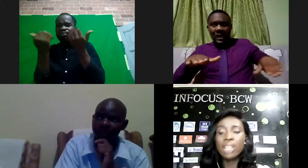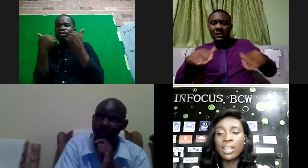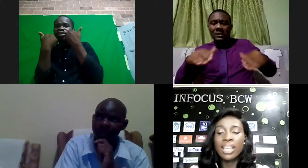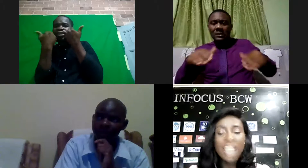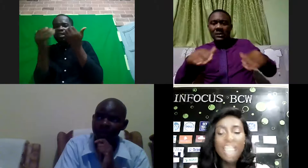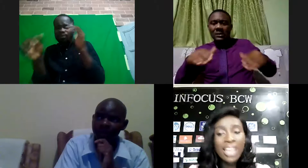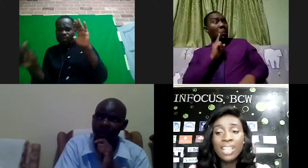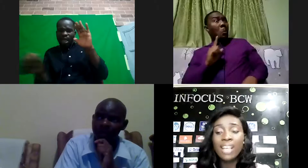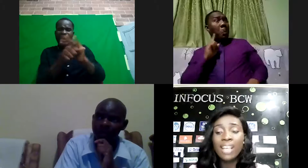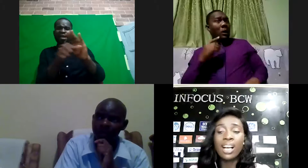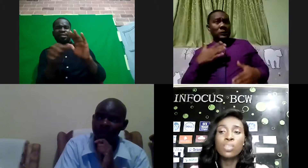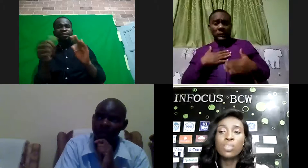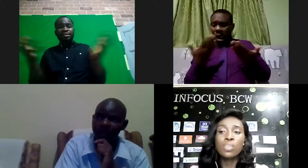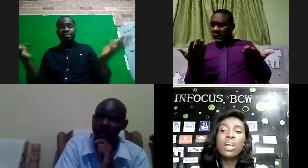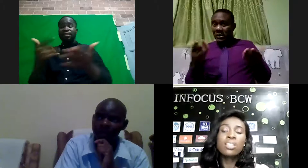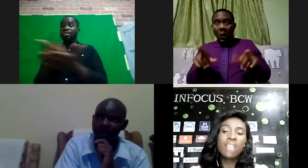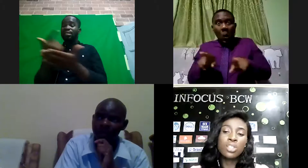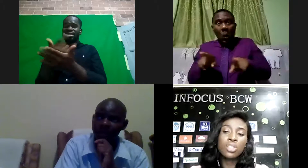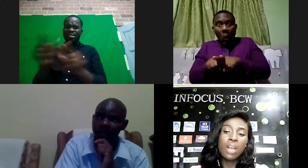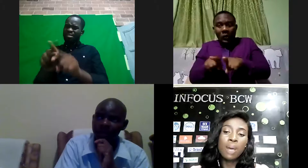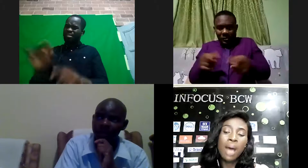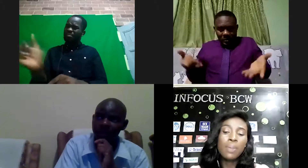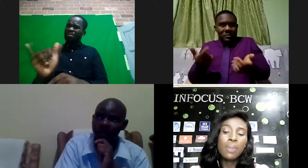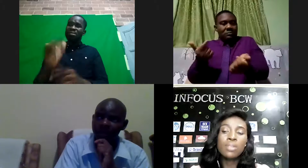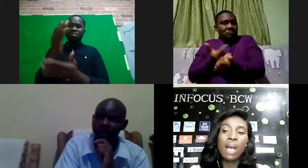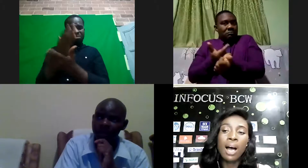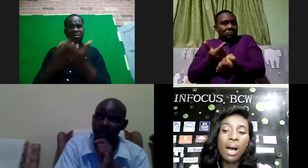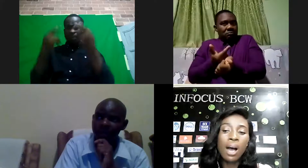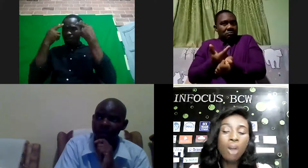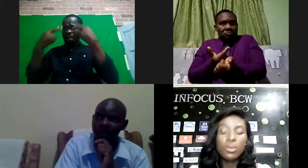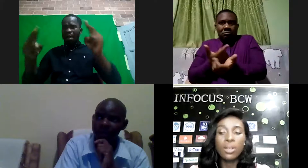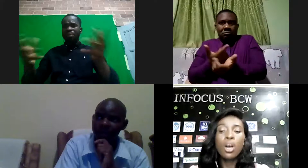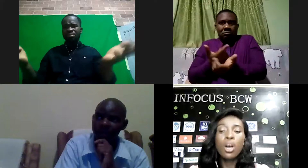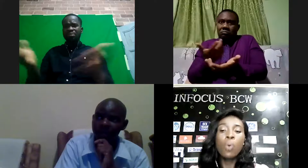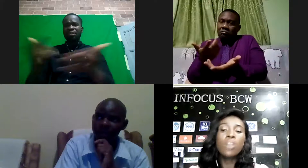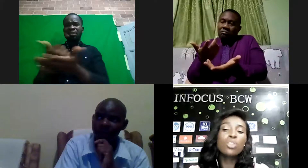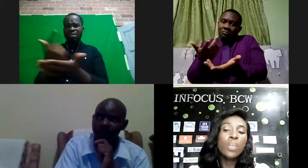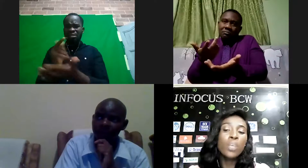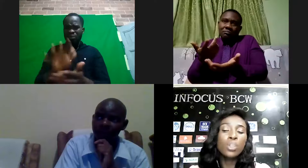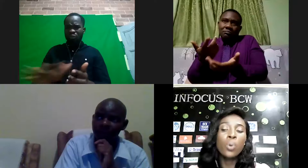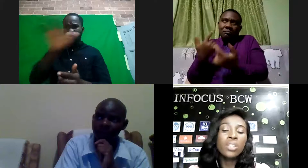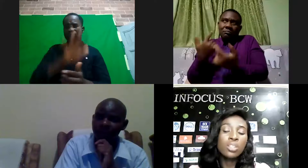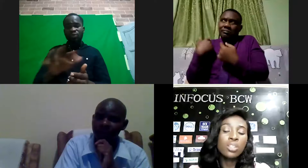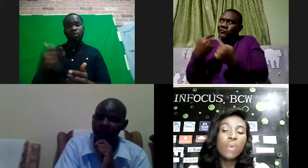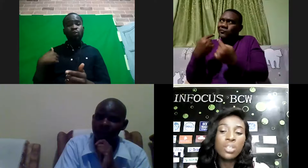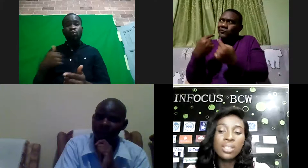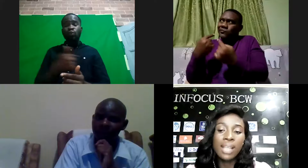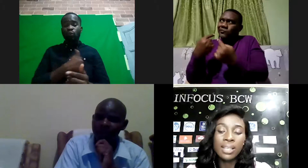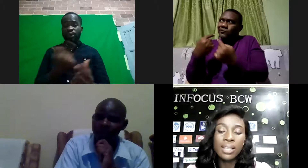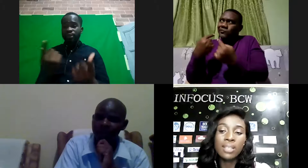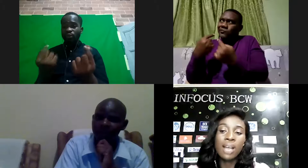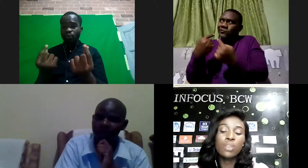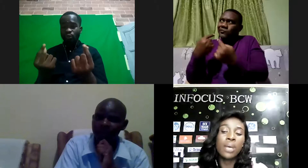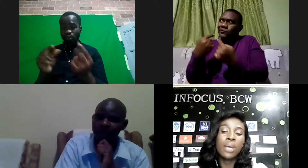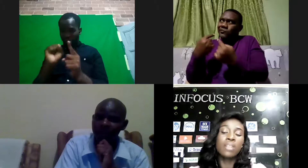that fact that here in Ghana as well, such habits are all over. What do we do with situations like